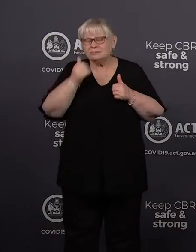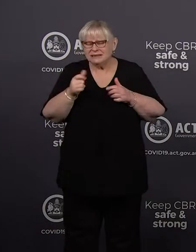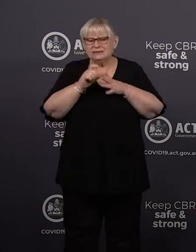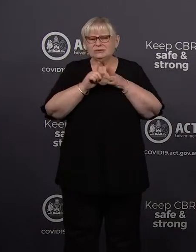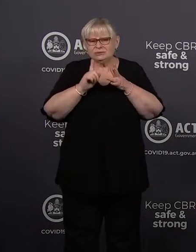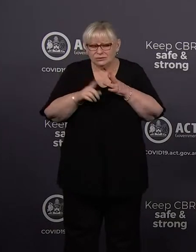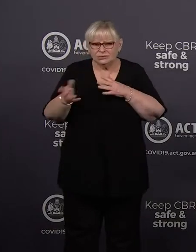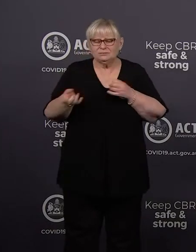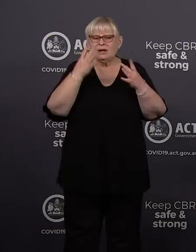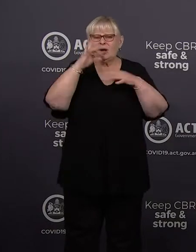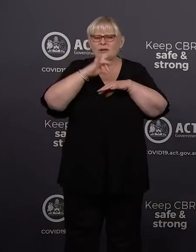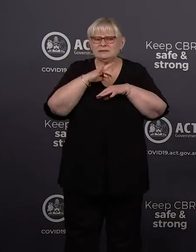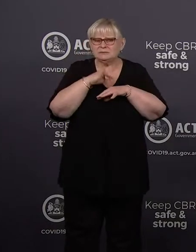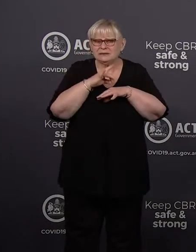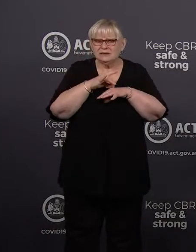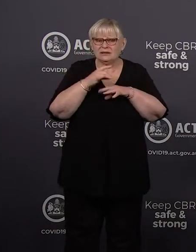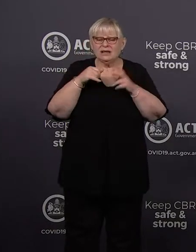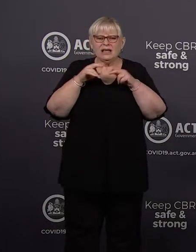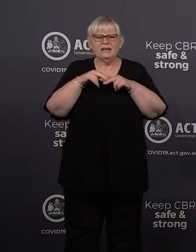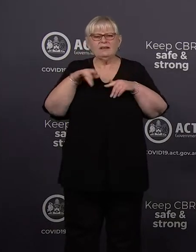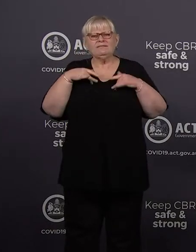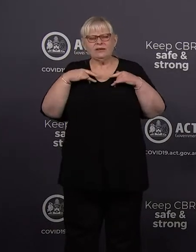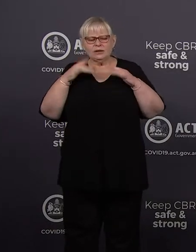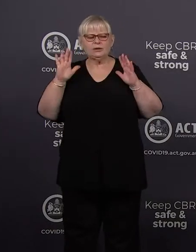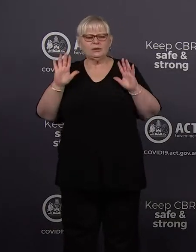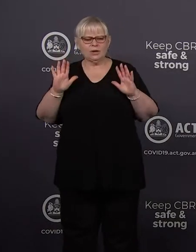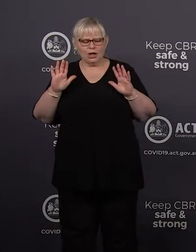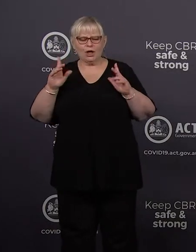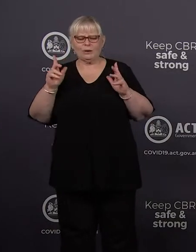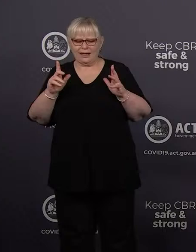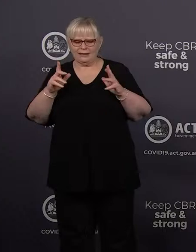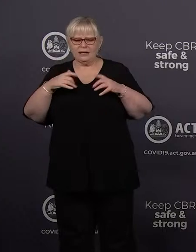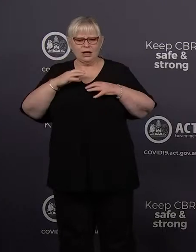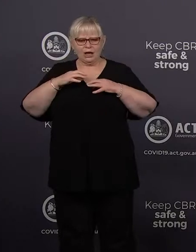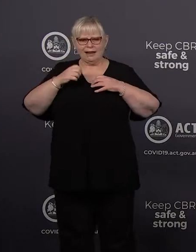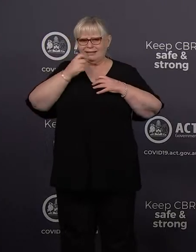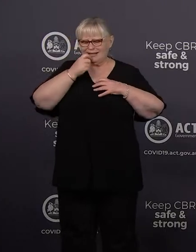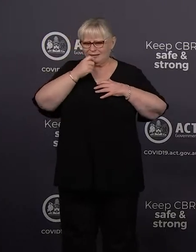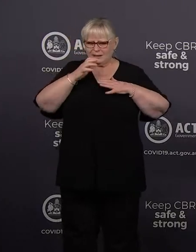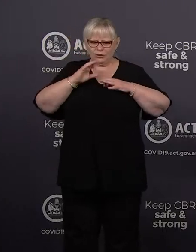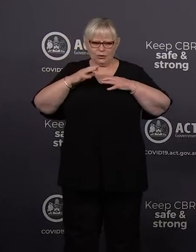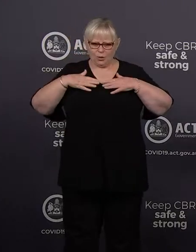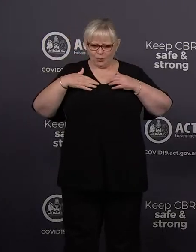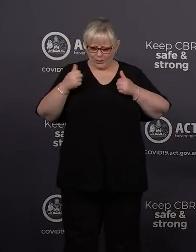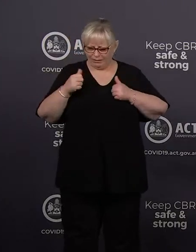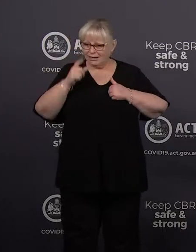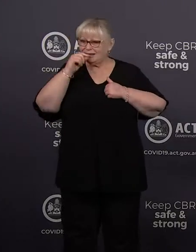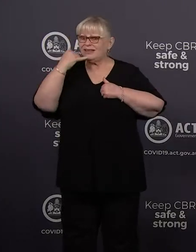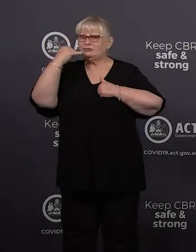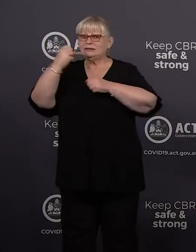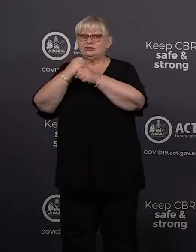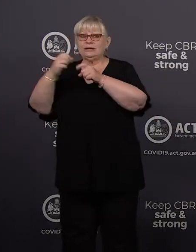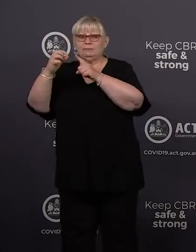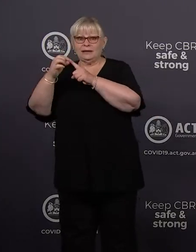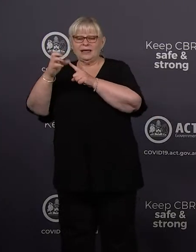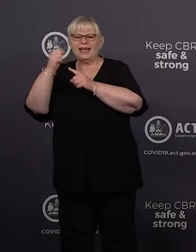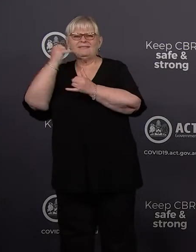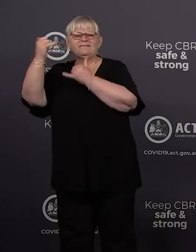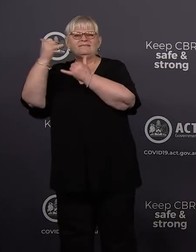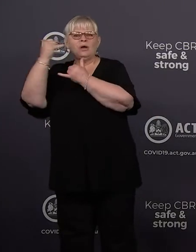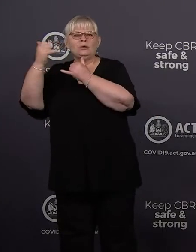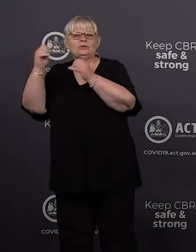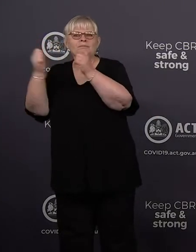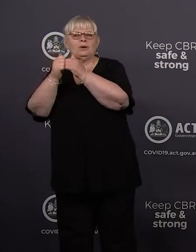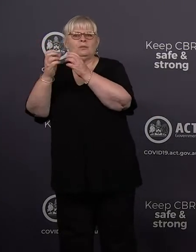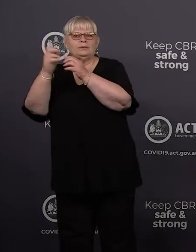do that. If you are not too unwell, remember, call your GP, set up a telehealth appointment. There are other options, but if you are unwell and you